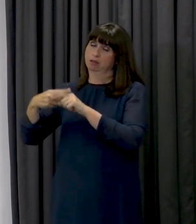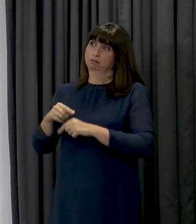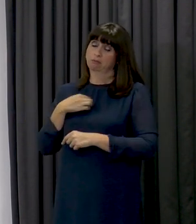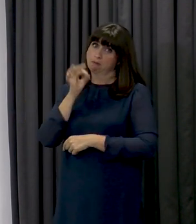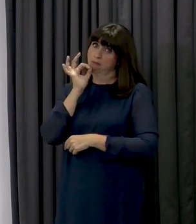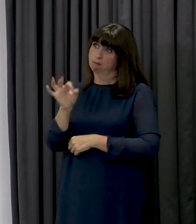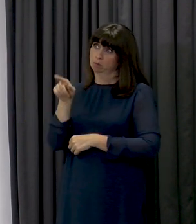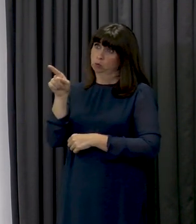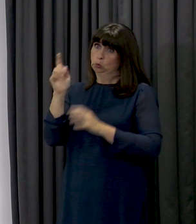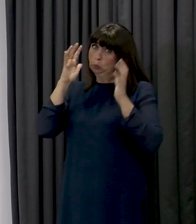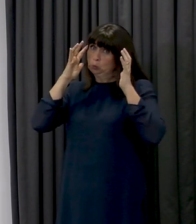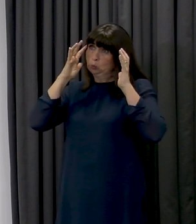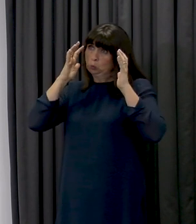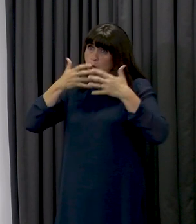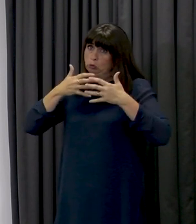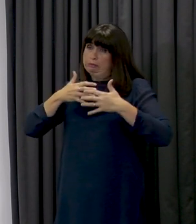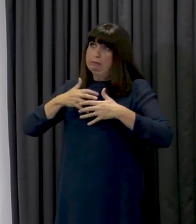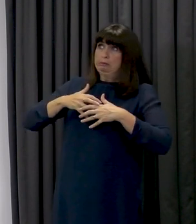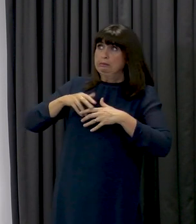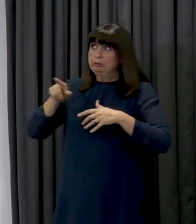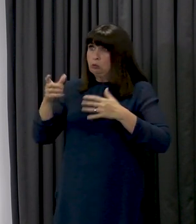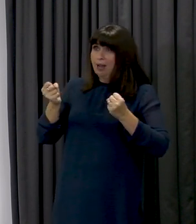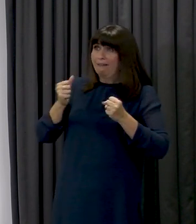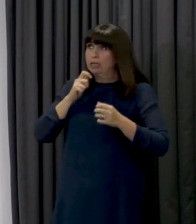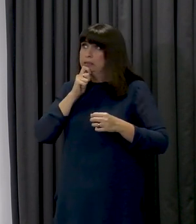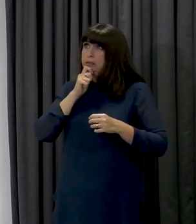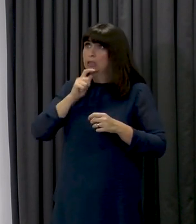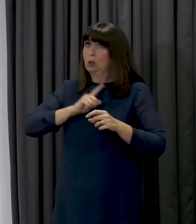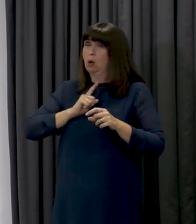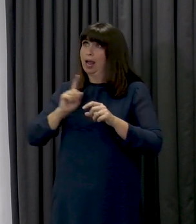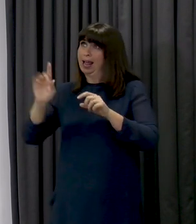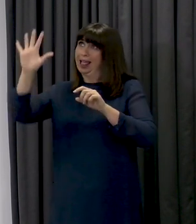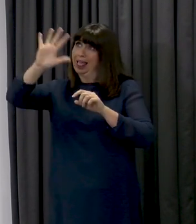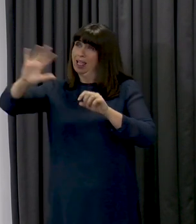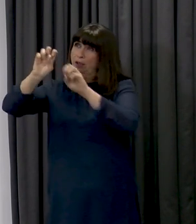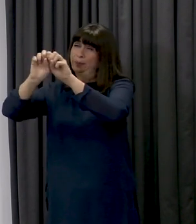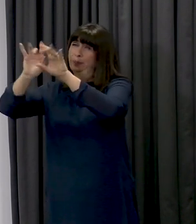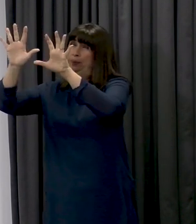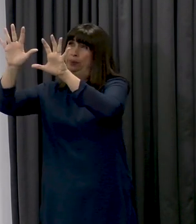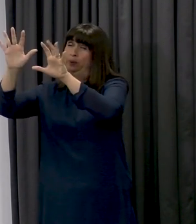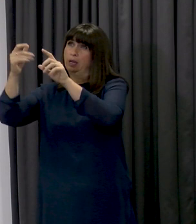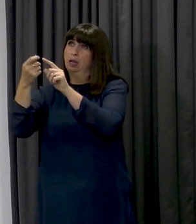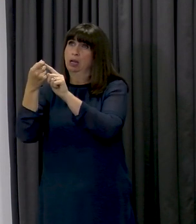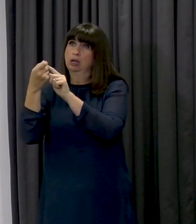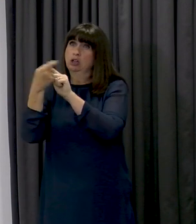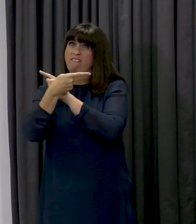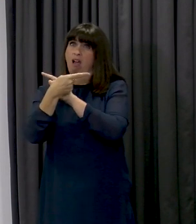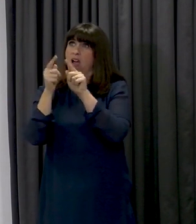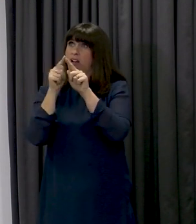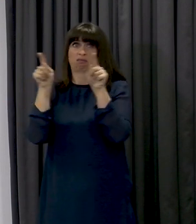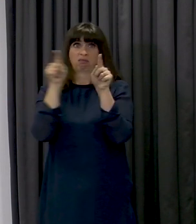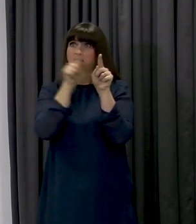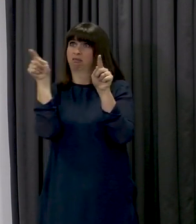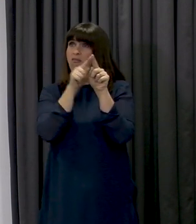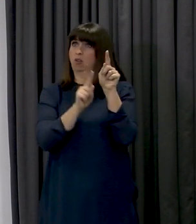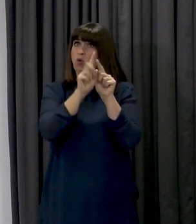worried about the spike of cases there due to the proximity of the population in North Wales, especially since there's